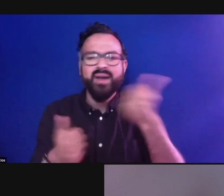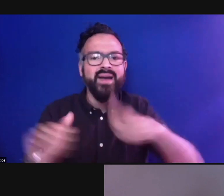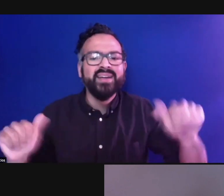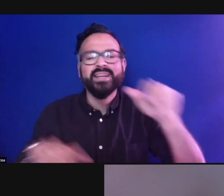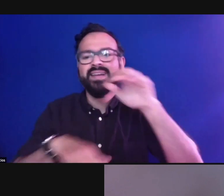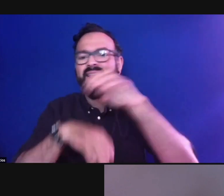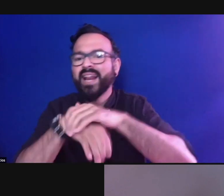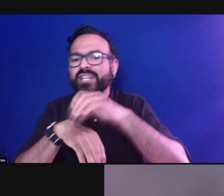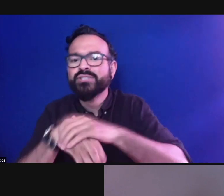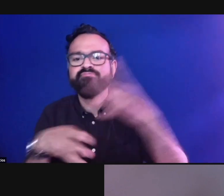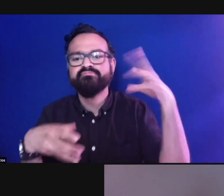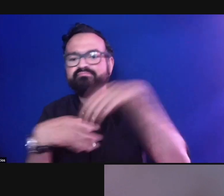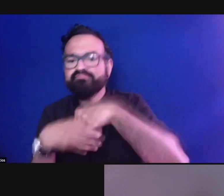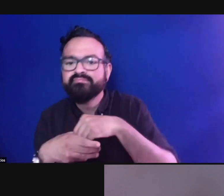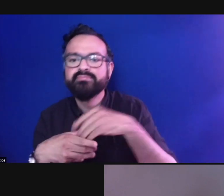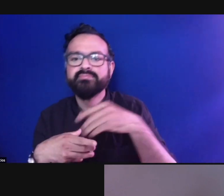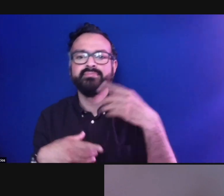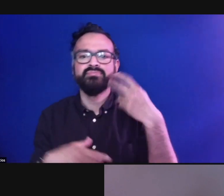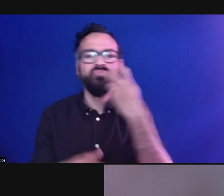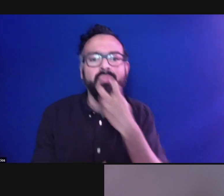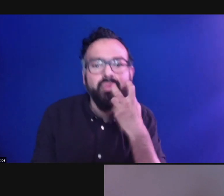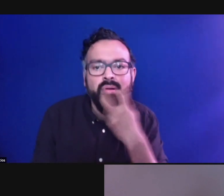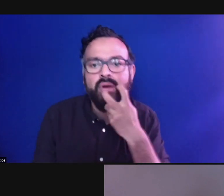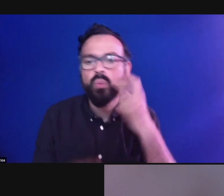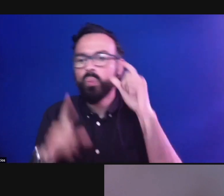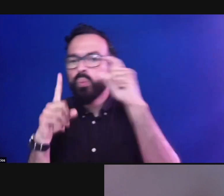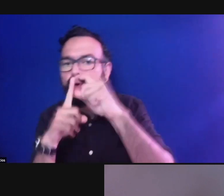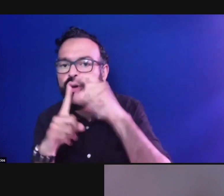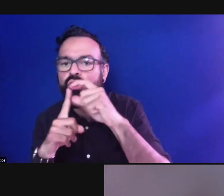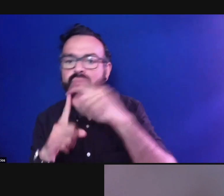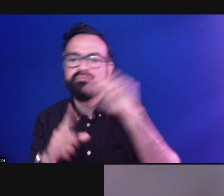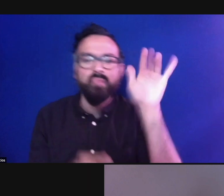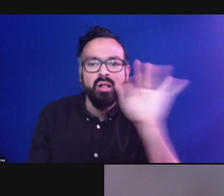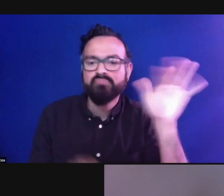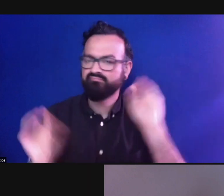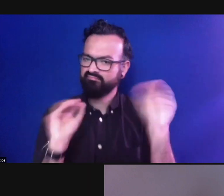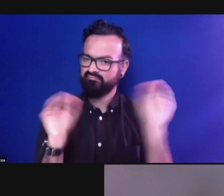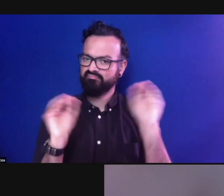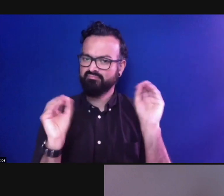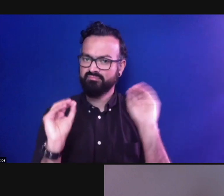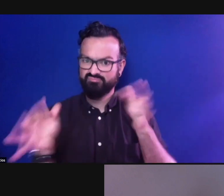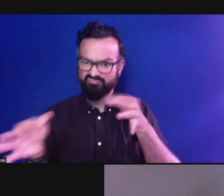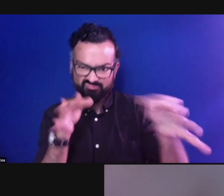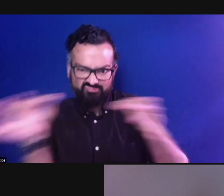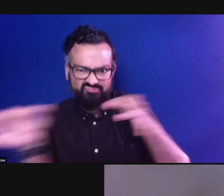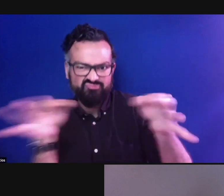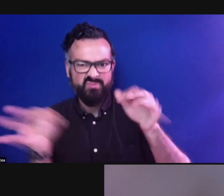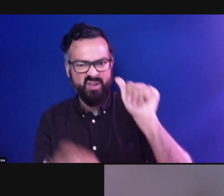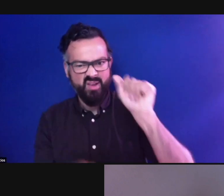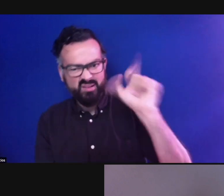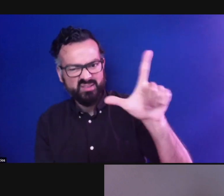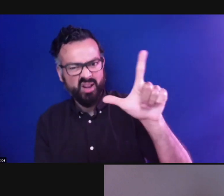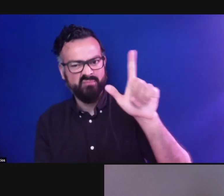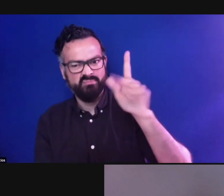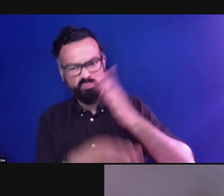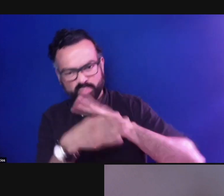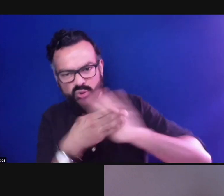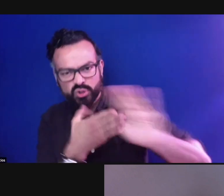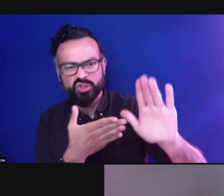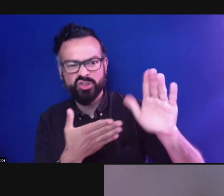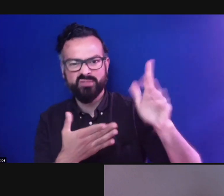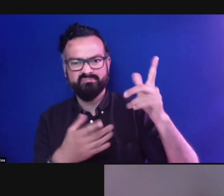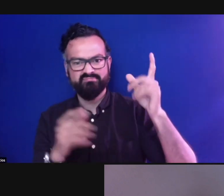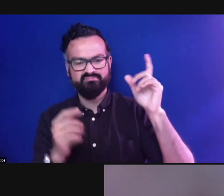have different sources and resources out there. There's nothing centralized at this point, but we're thinking of, I guess, word of mouth. It's